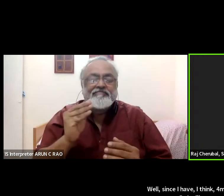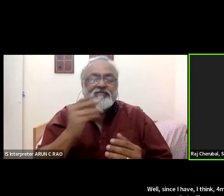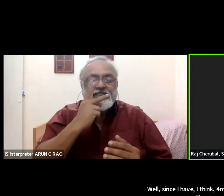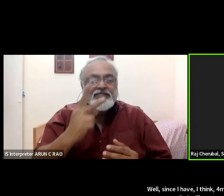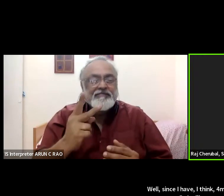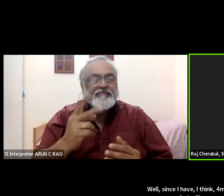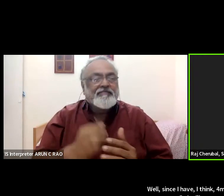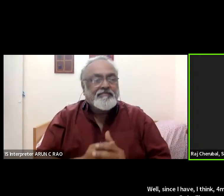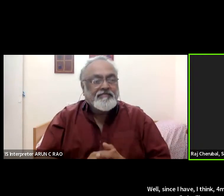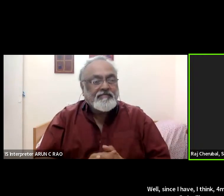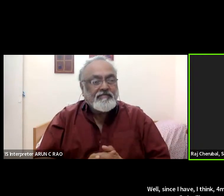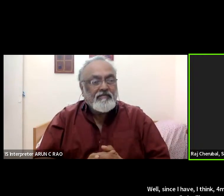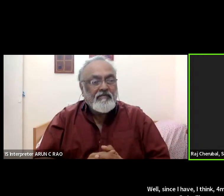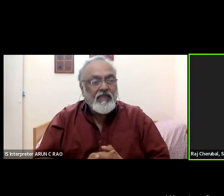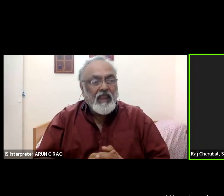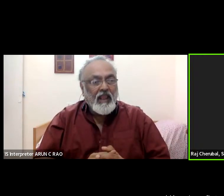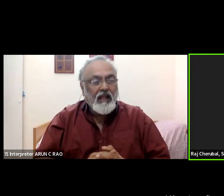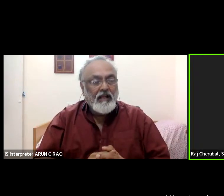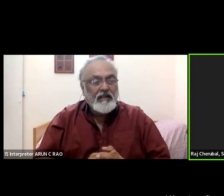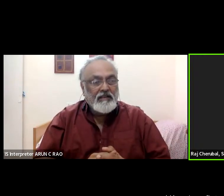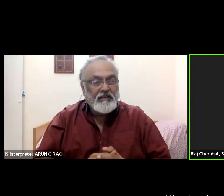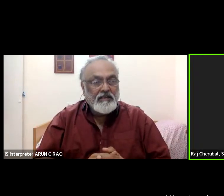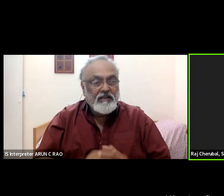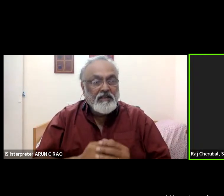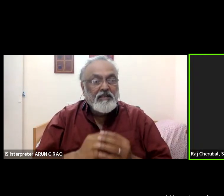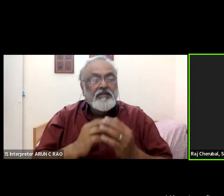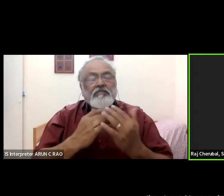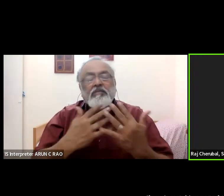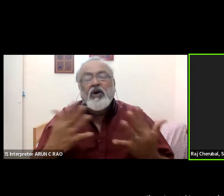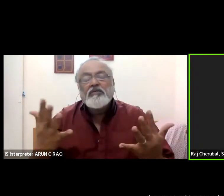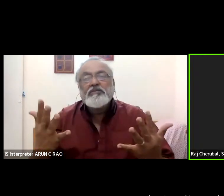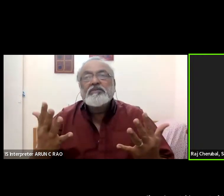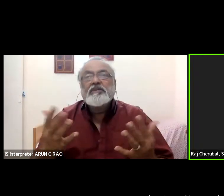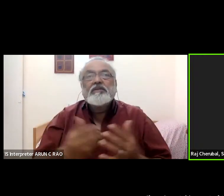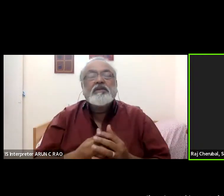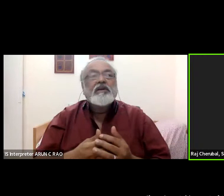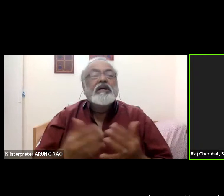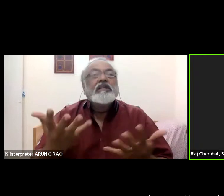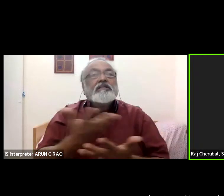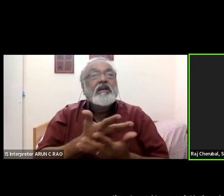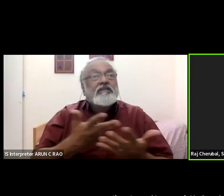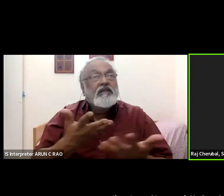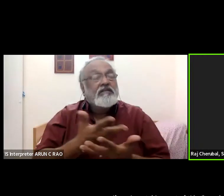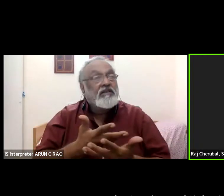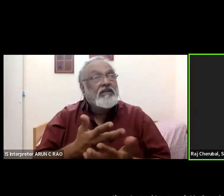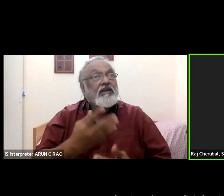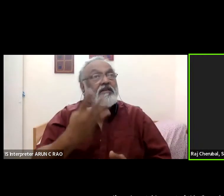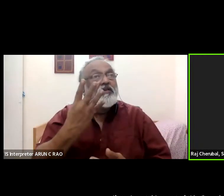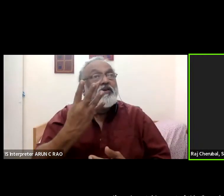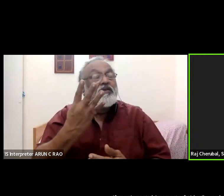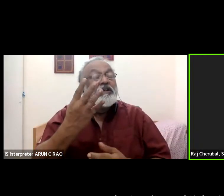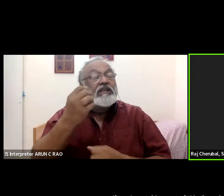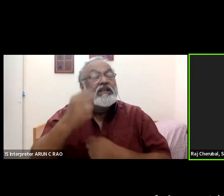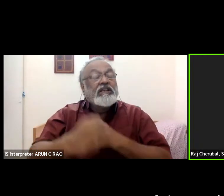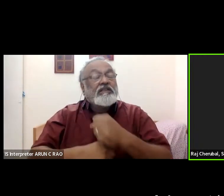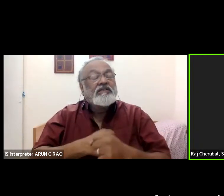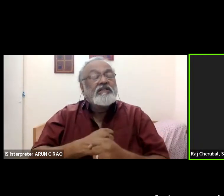if you had told me a lot of this discussion will happen 4 or 5 or 6 years ago, I would have not believed you.